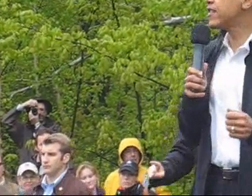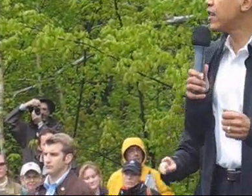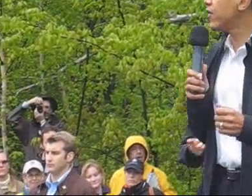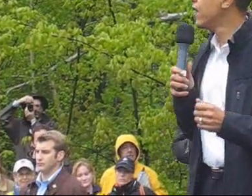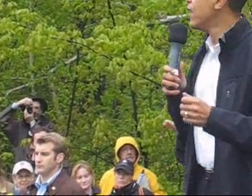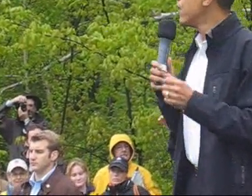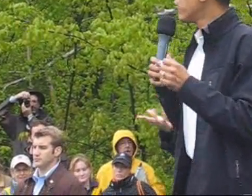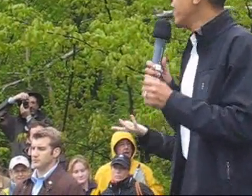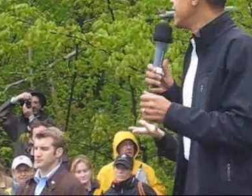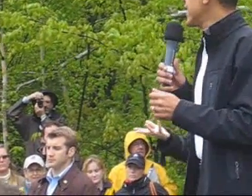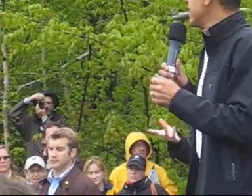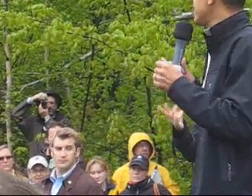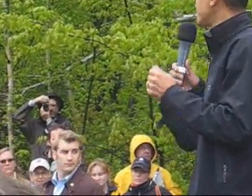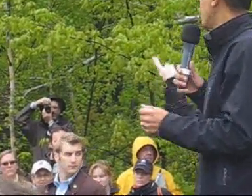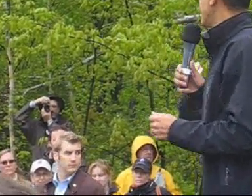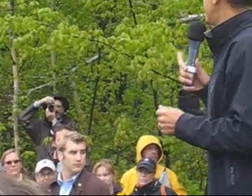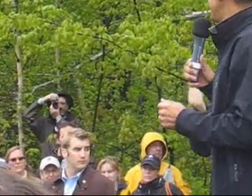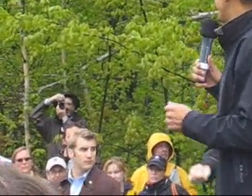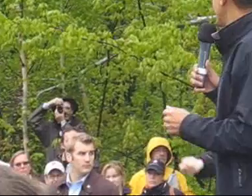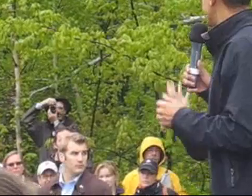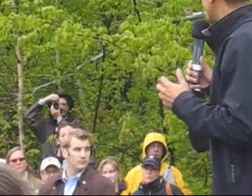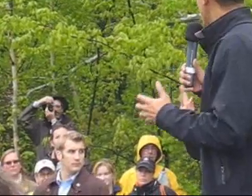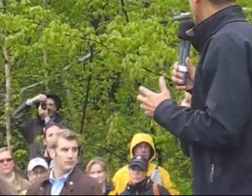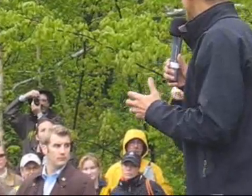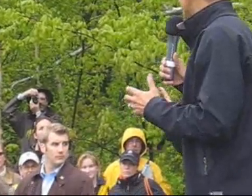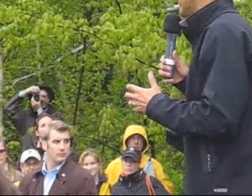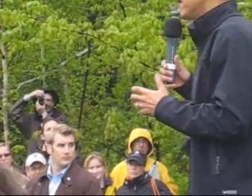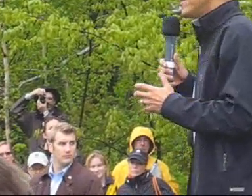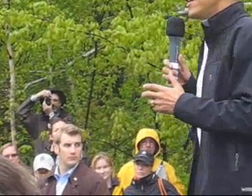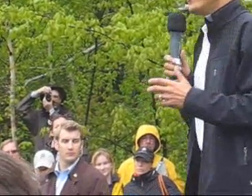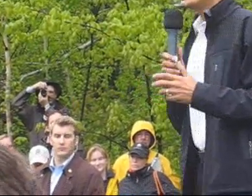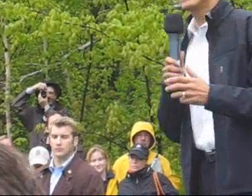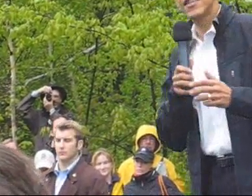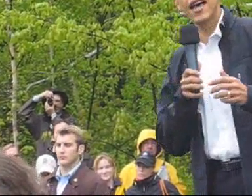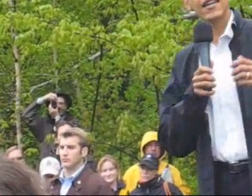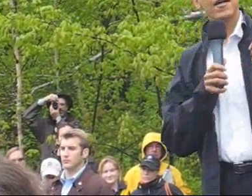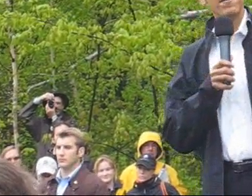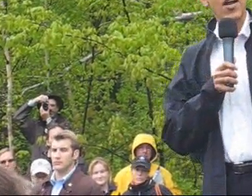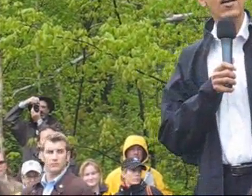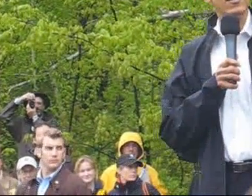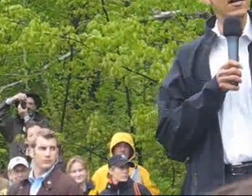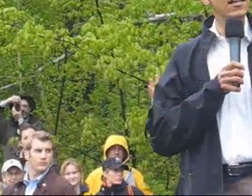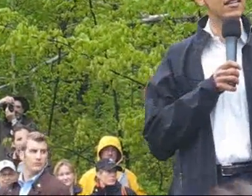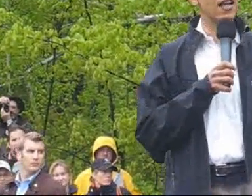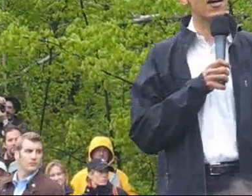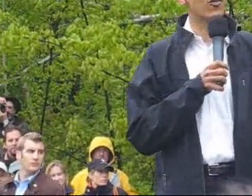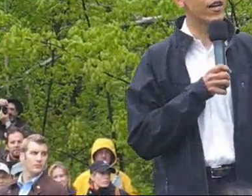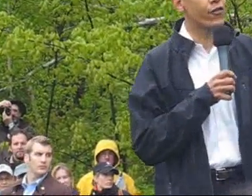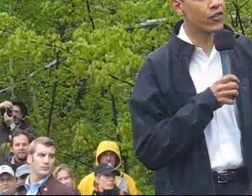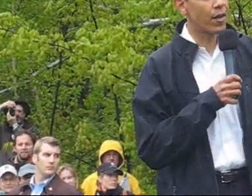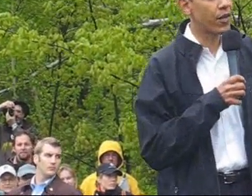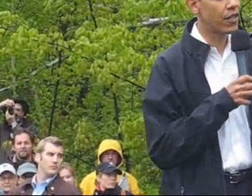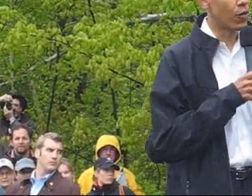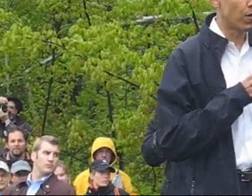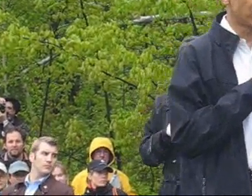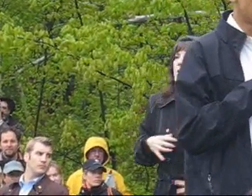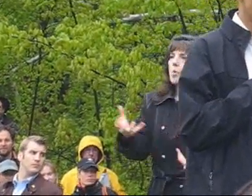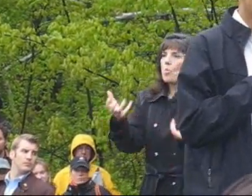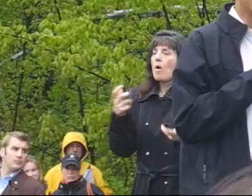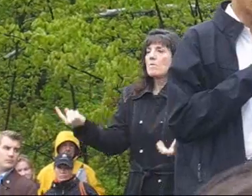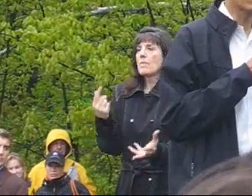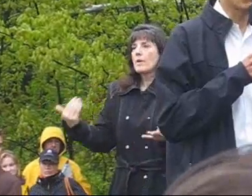truth is that the reason so many people are showing up is that America is hungry for something